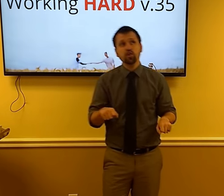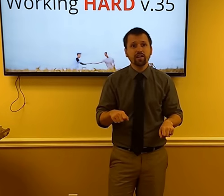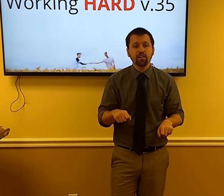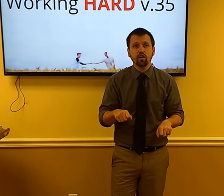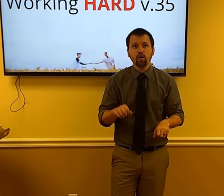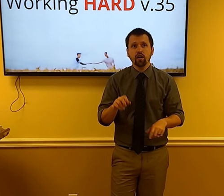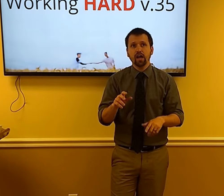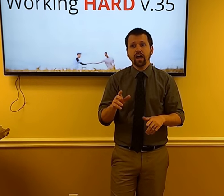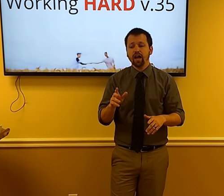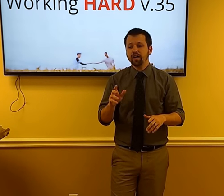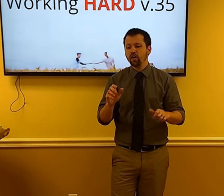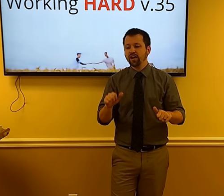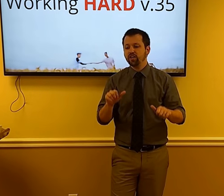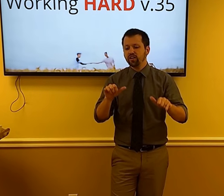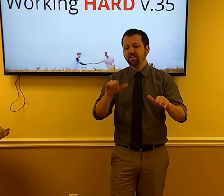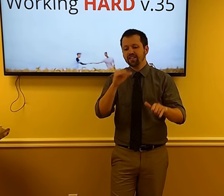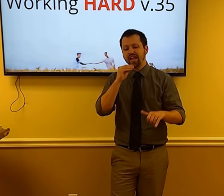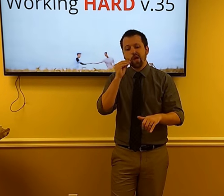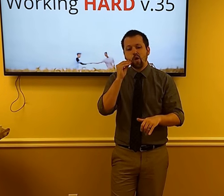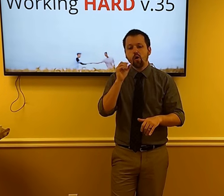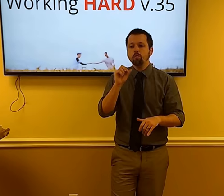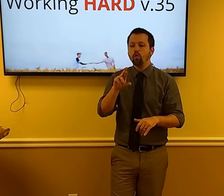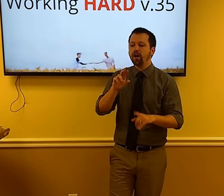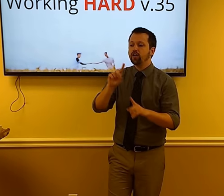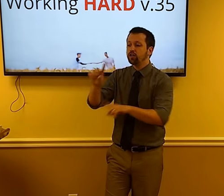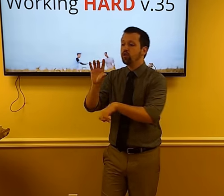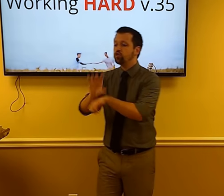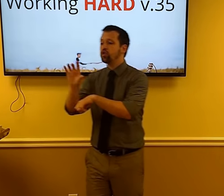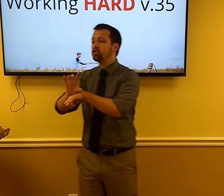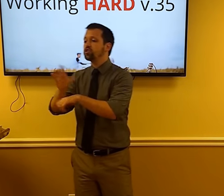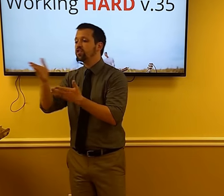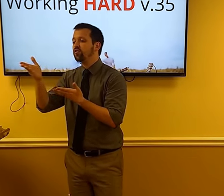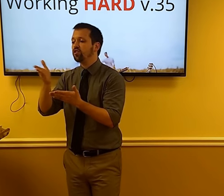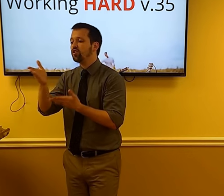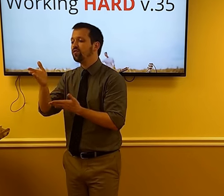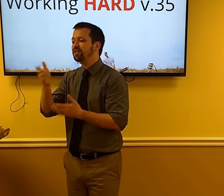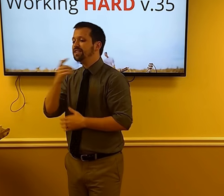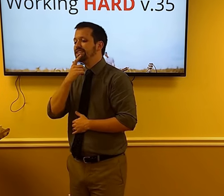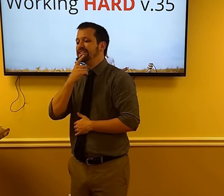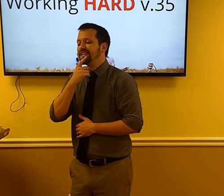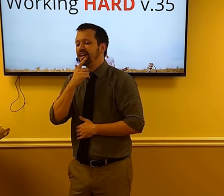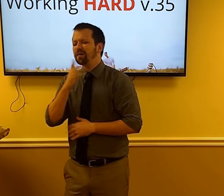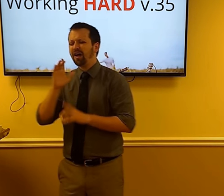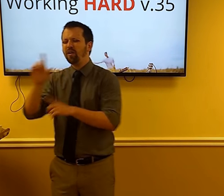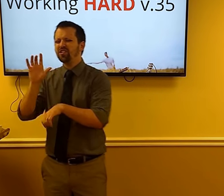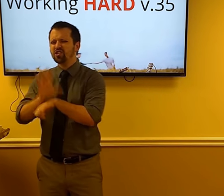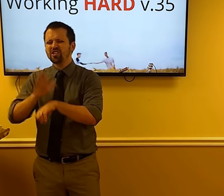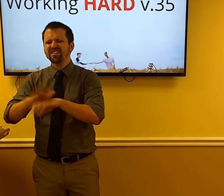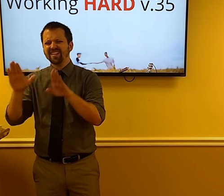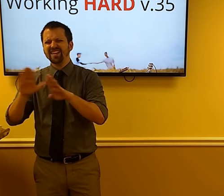could, you know, I could stay home or I could go to church and serve. But I went to church on